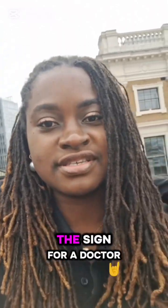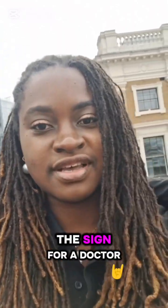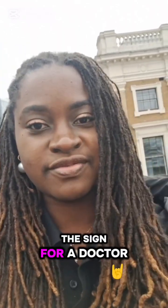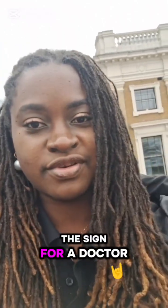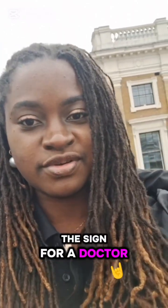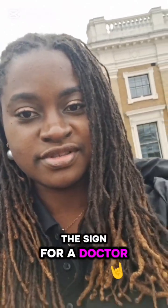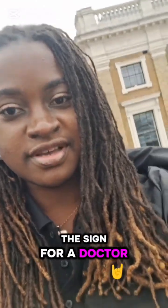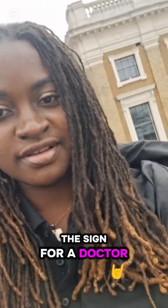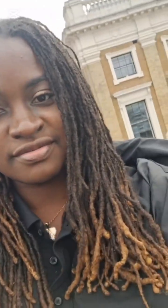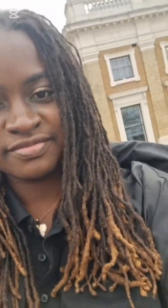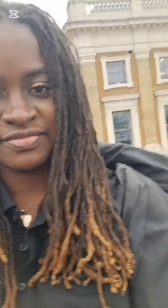for a doctor.